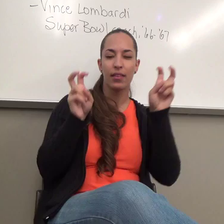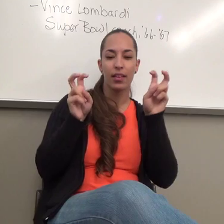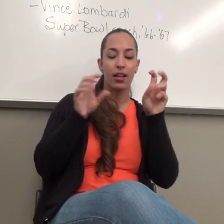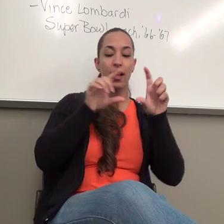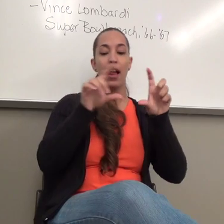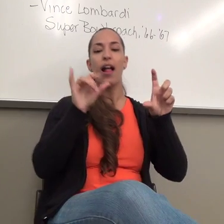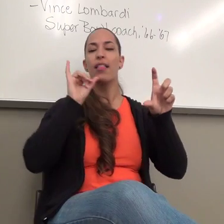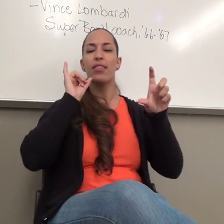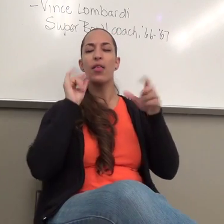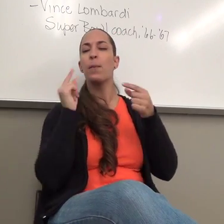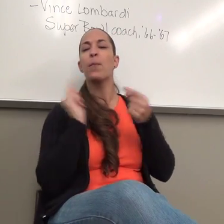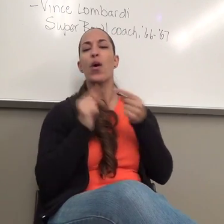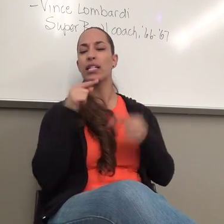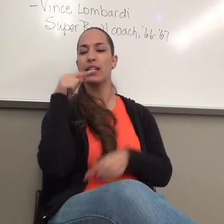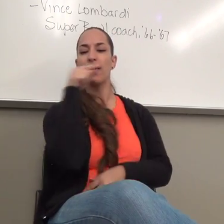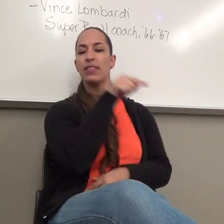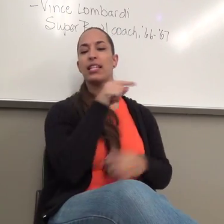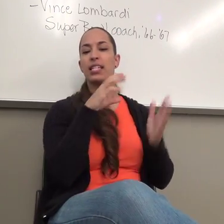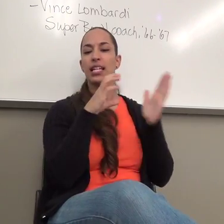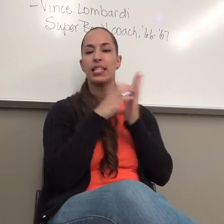the point